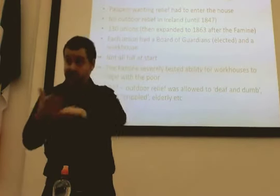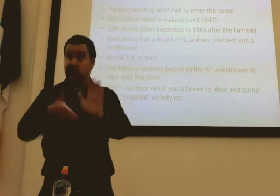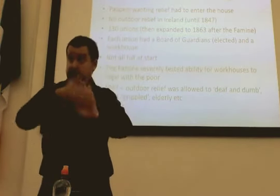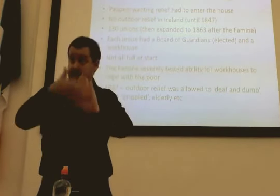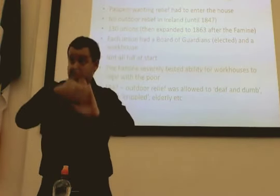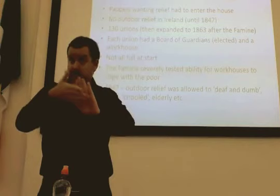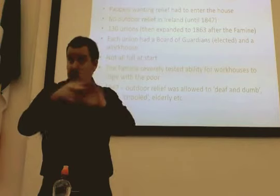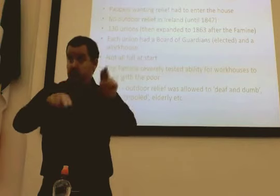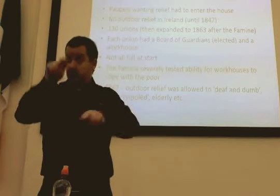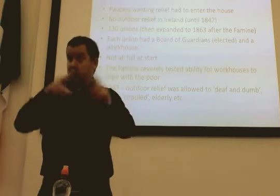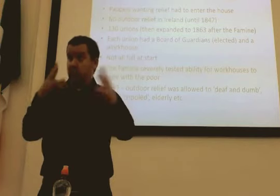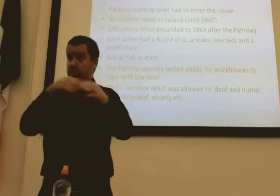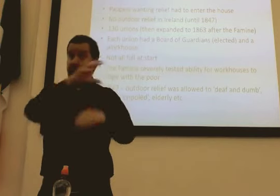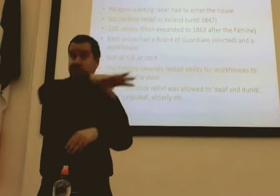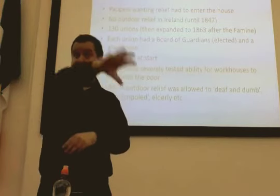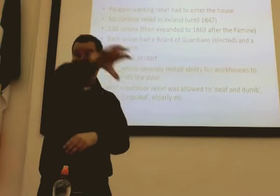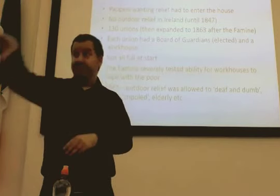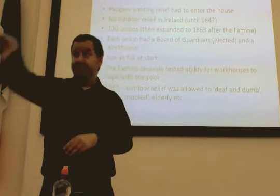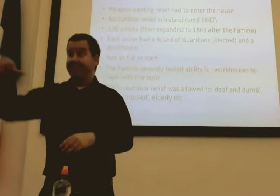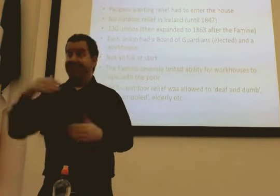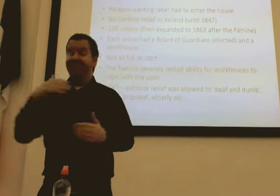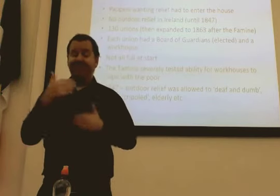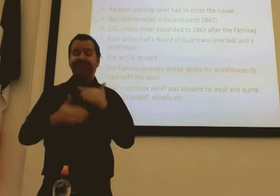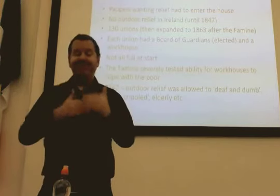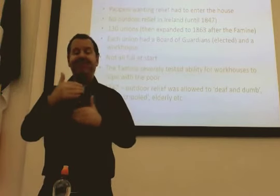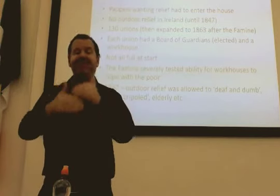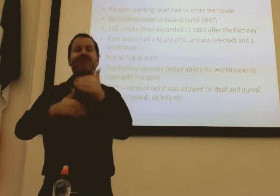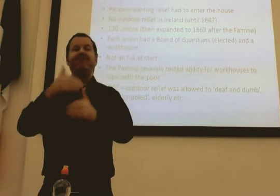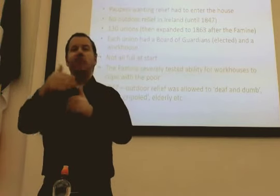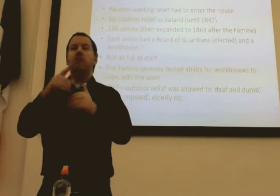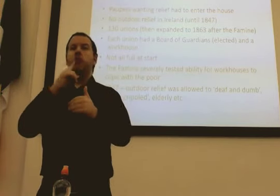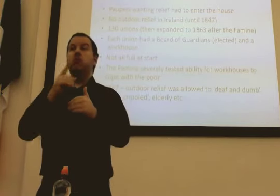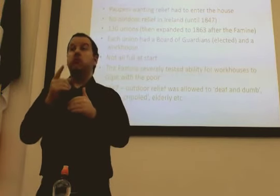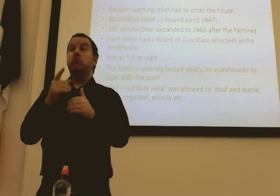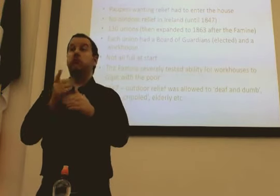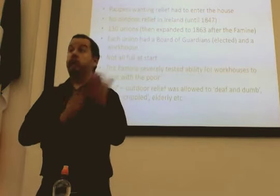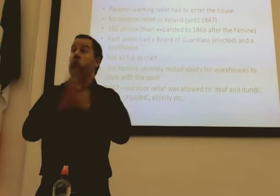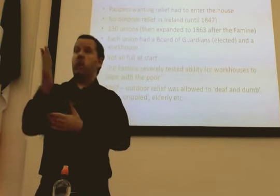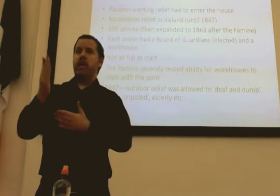And from 1838, when they started building these workhouses,